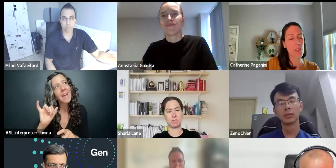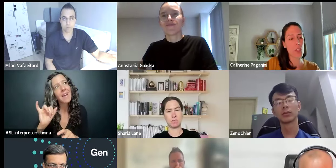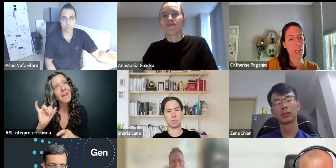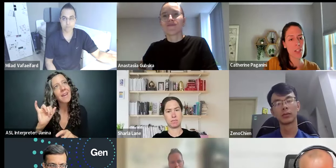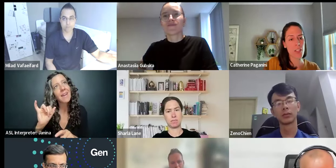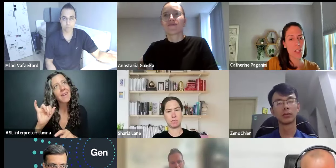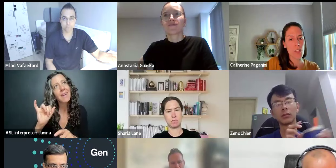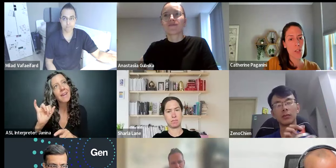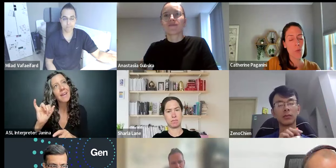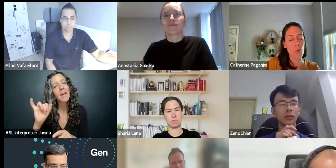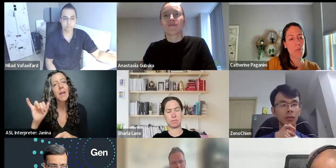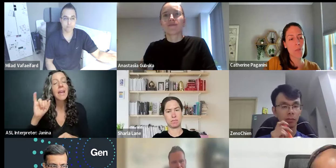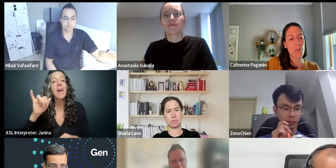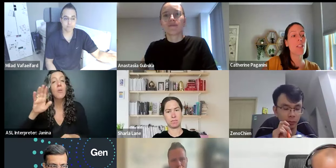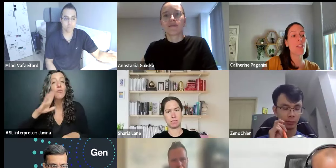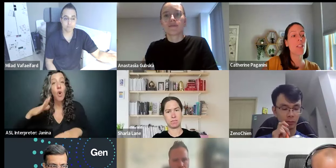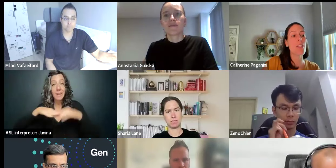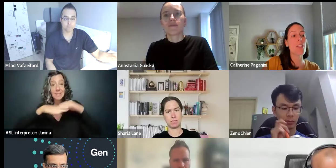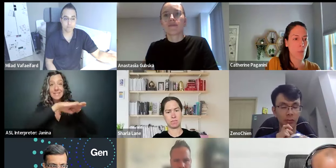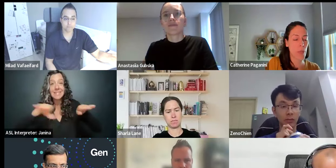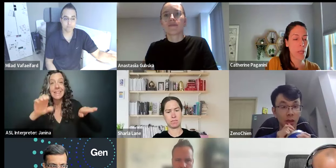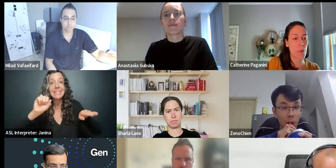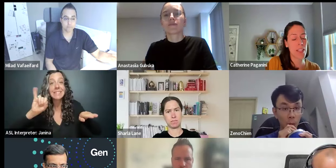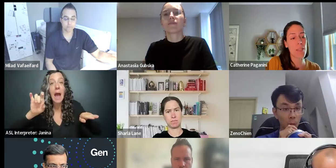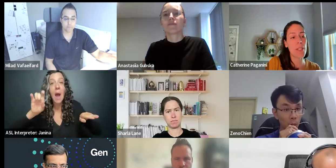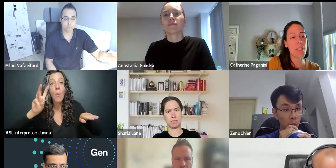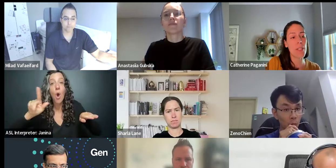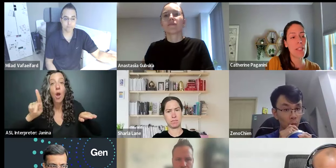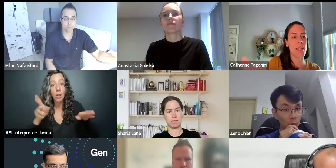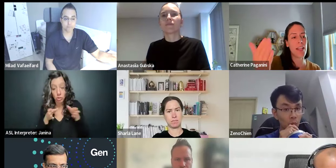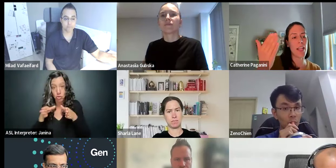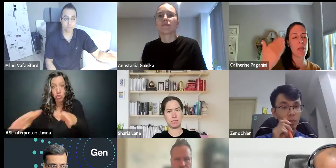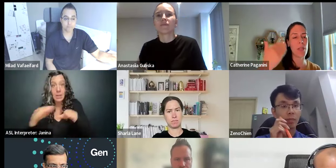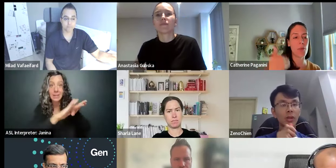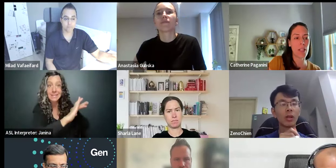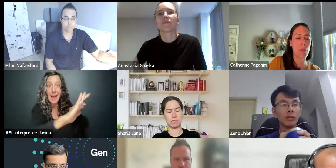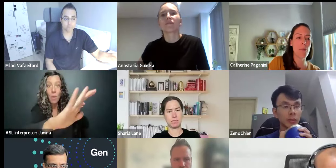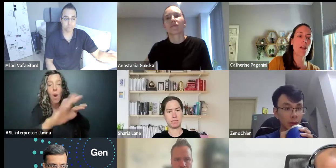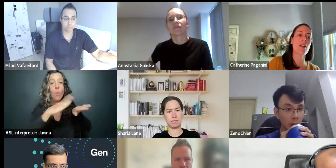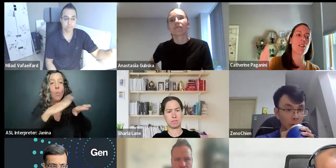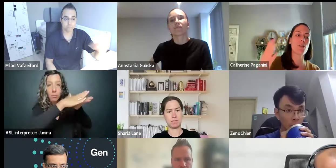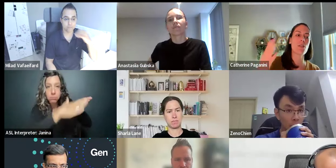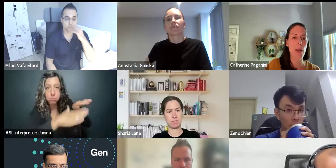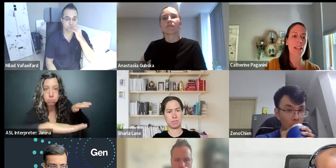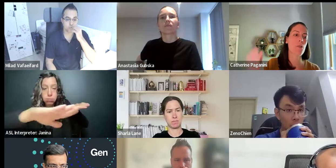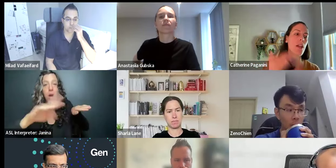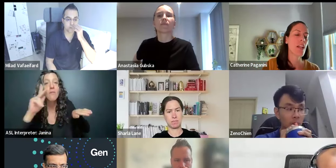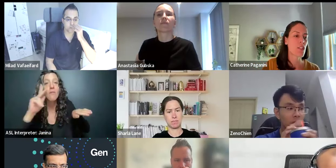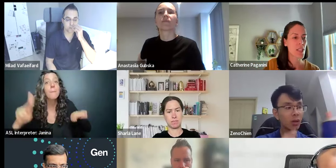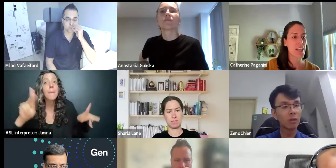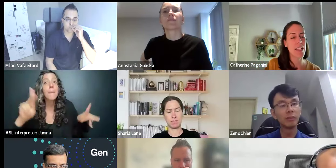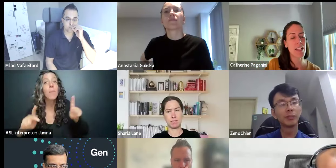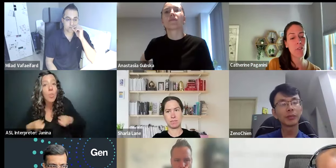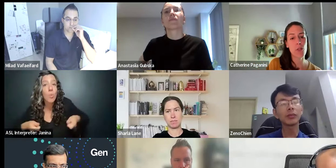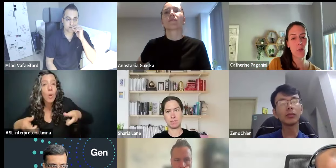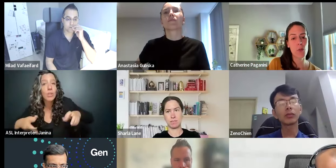it for wheelchairs. So it was for people with disabilities, but then like people with baby carts, with bikes,